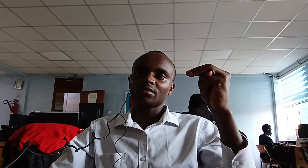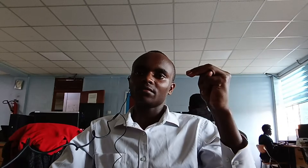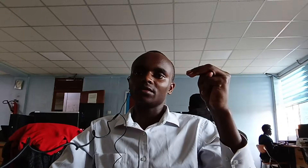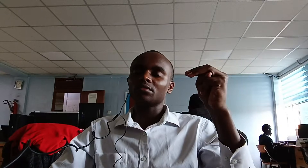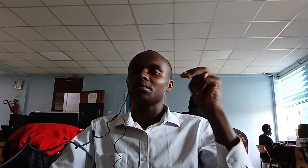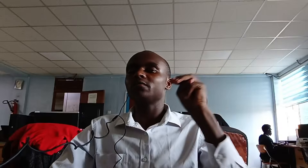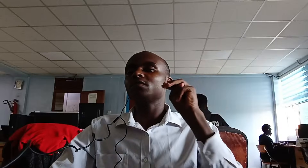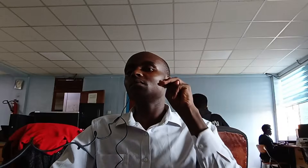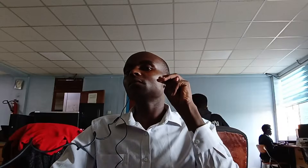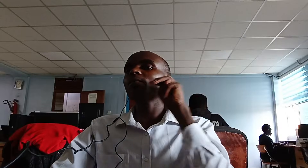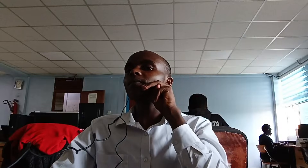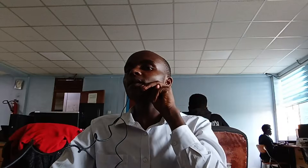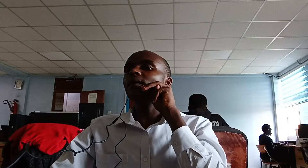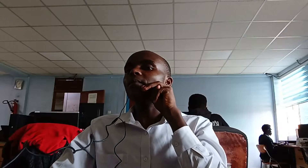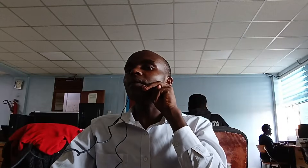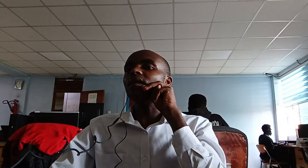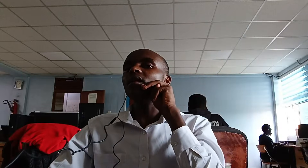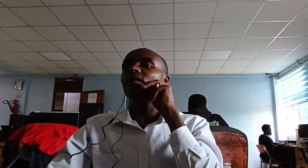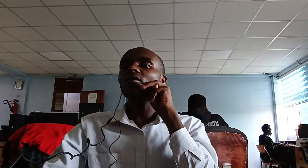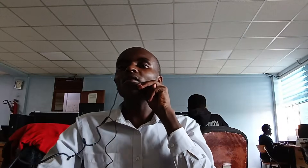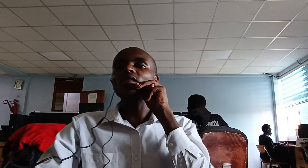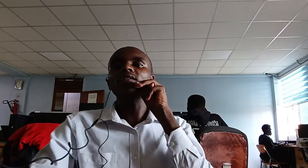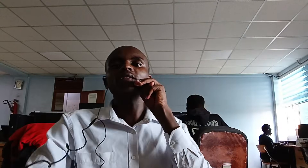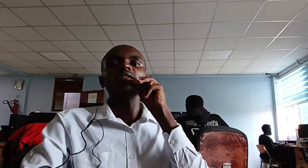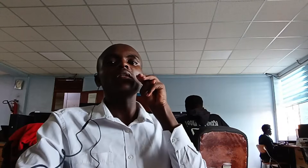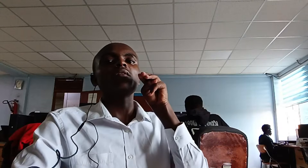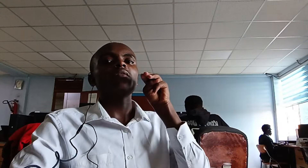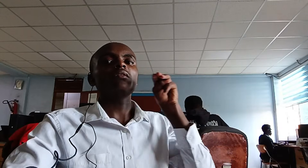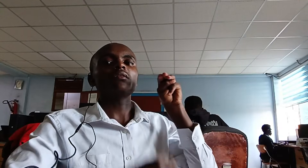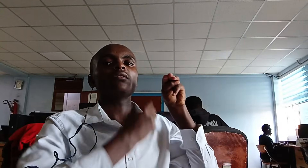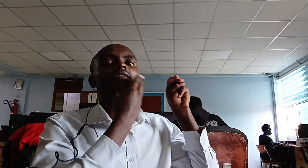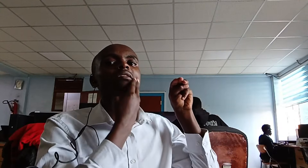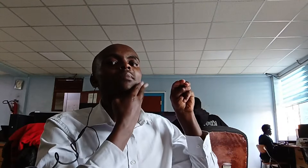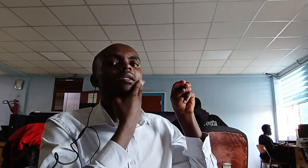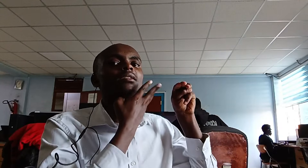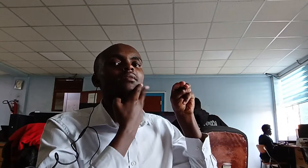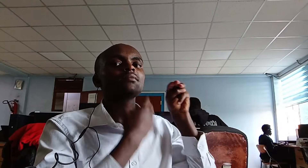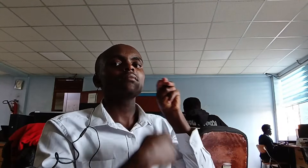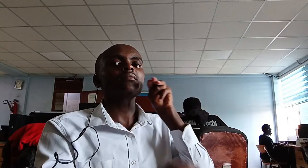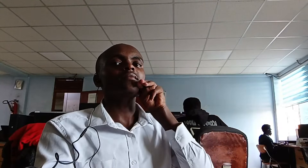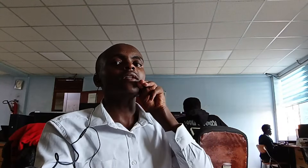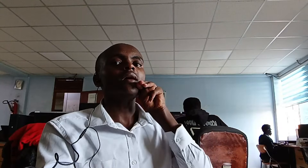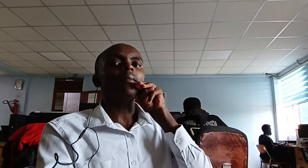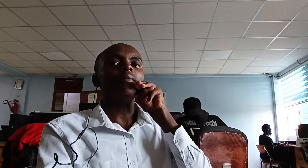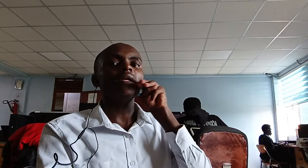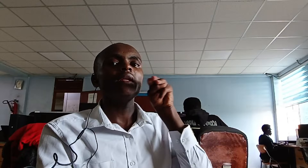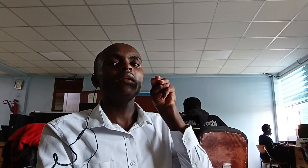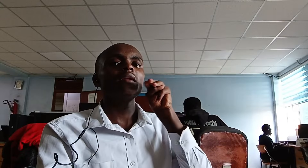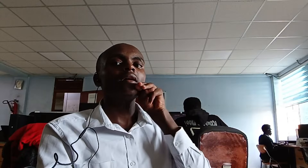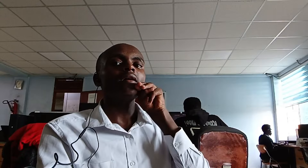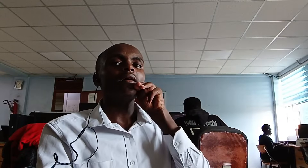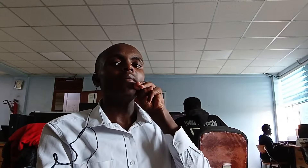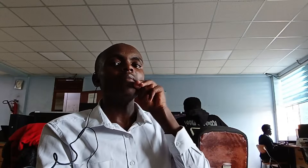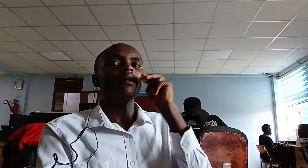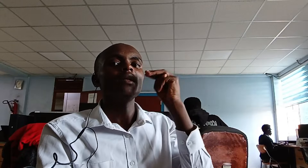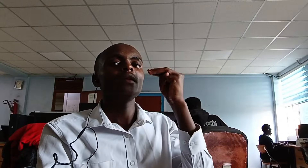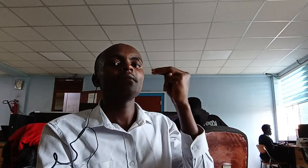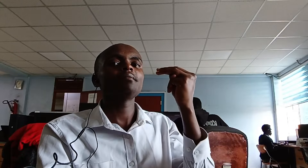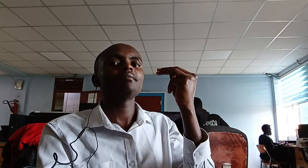it should be visible. Male on the cheek or on this part. Male, male.